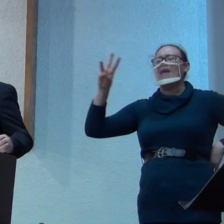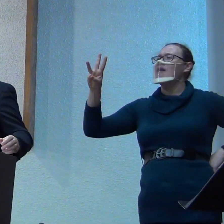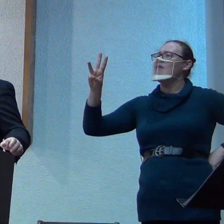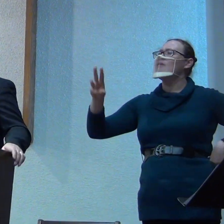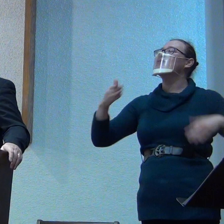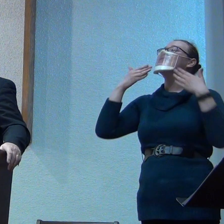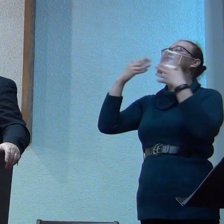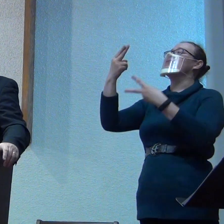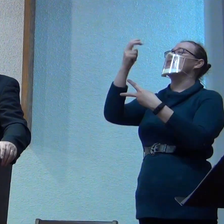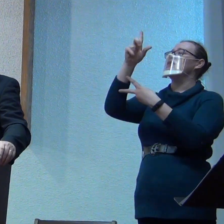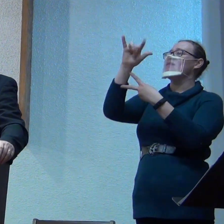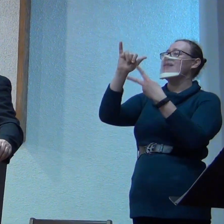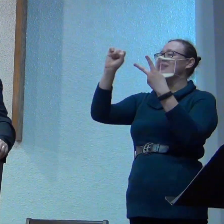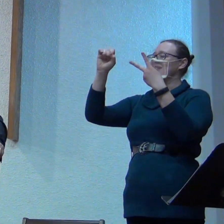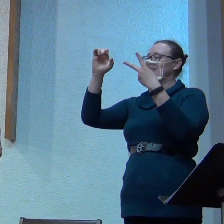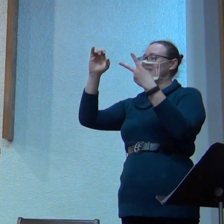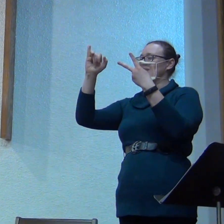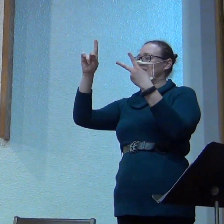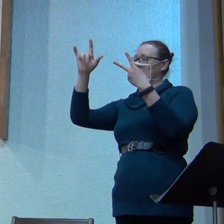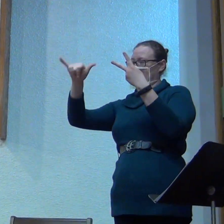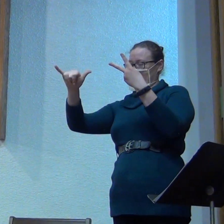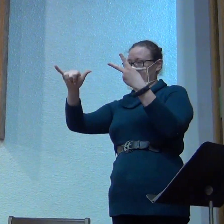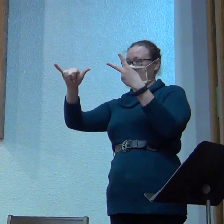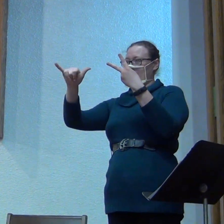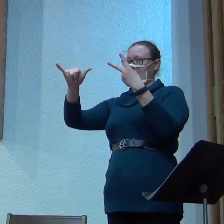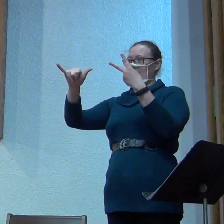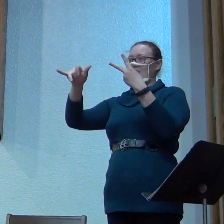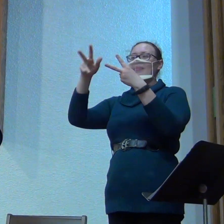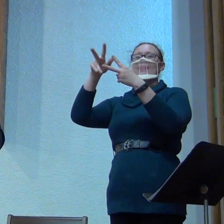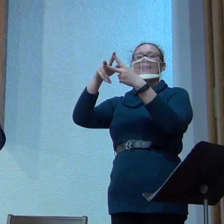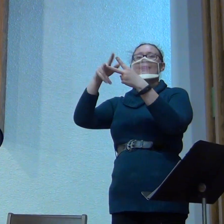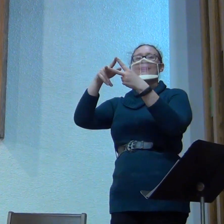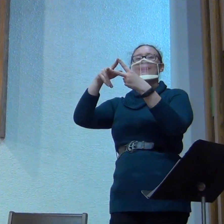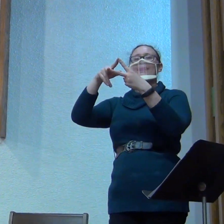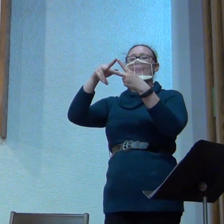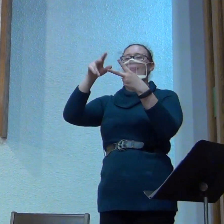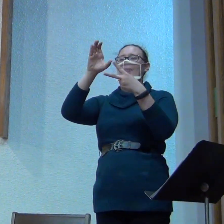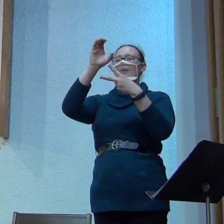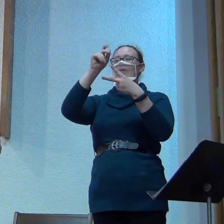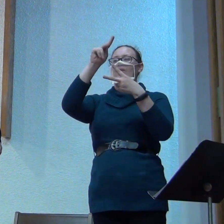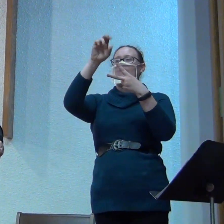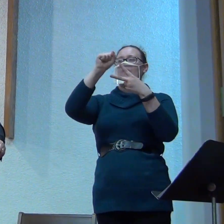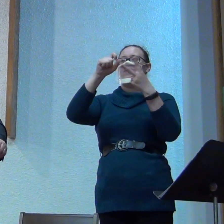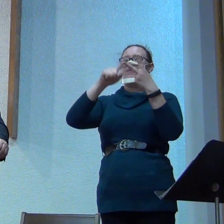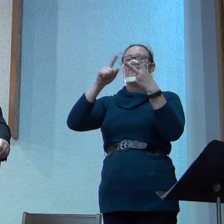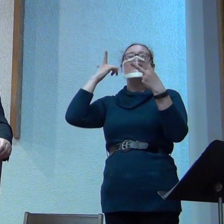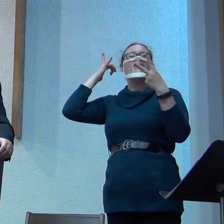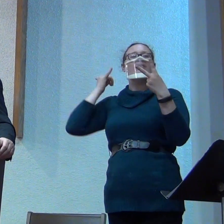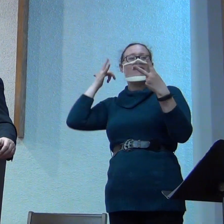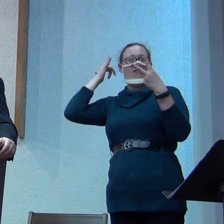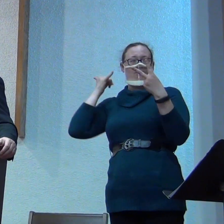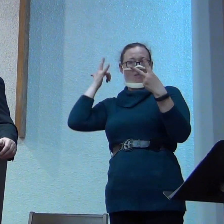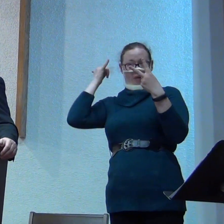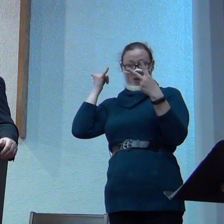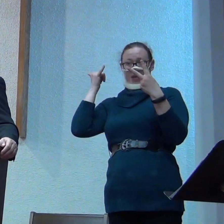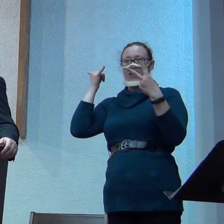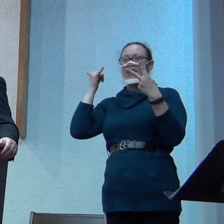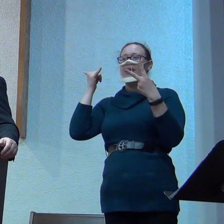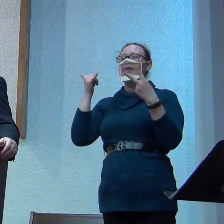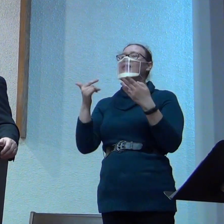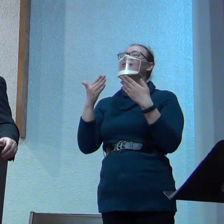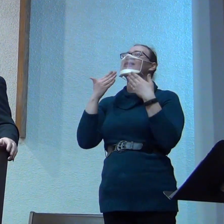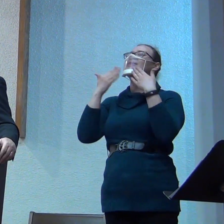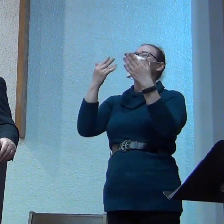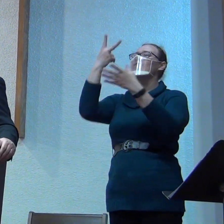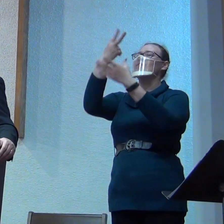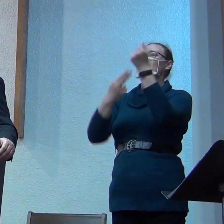Thank you, Holly and Cindy. One of those gals came from Crooks and the other from California. So glad you